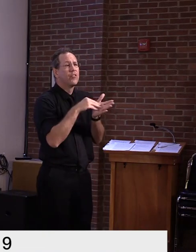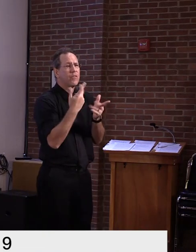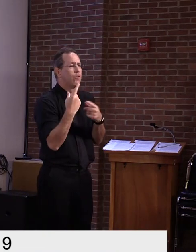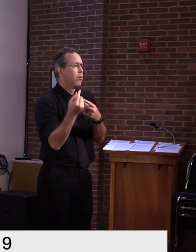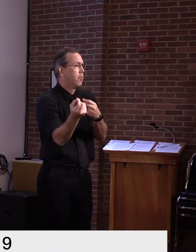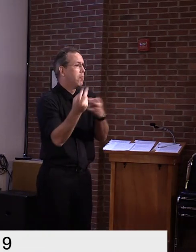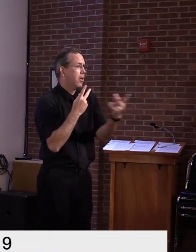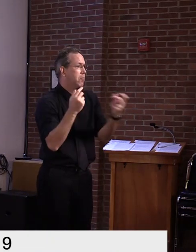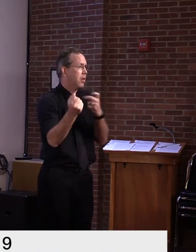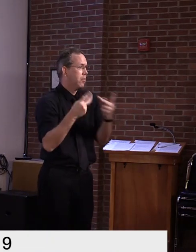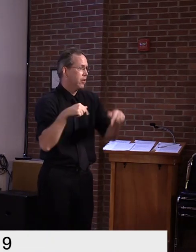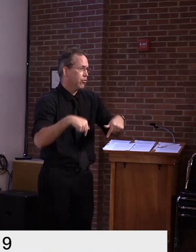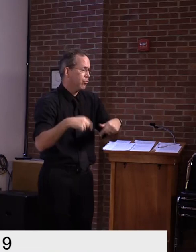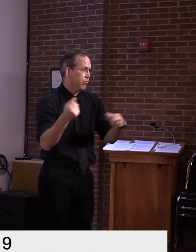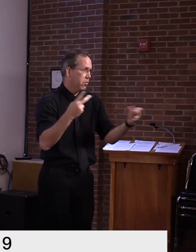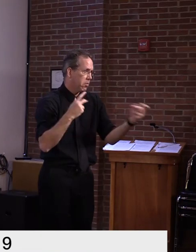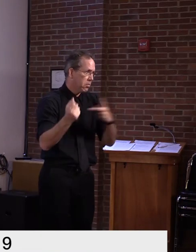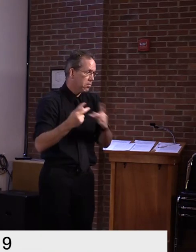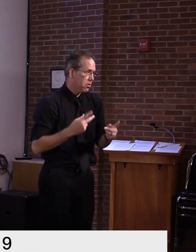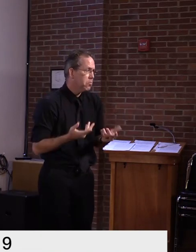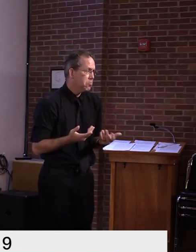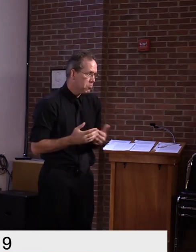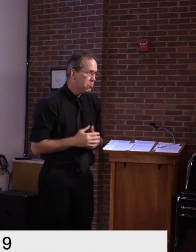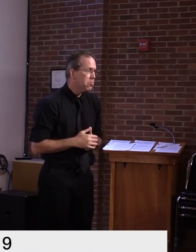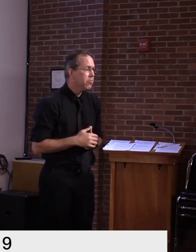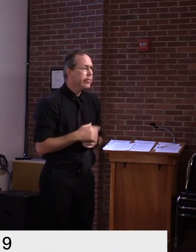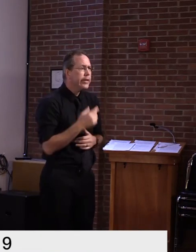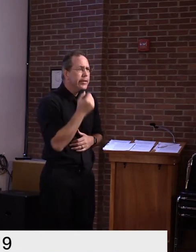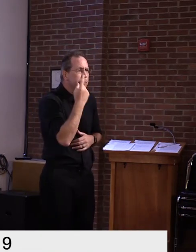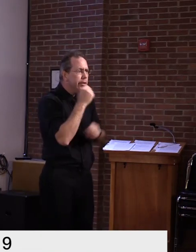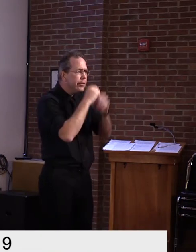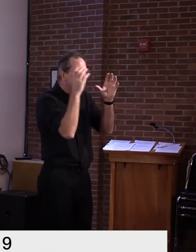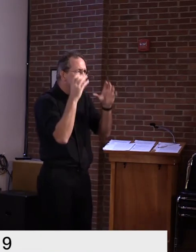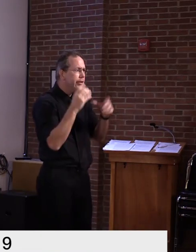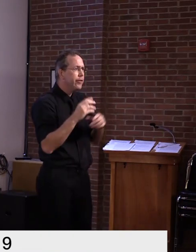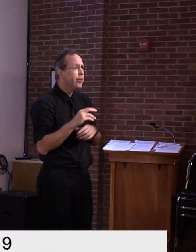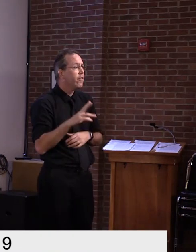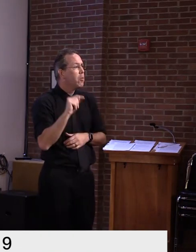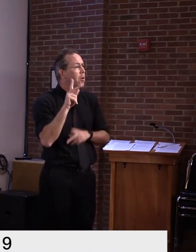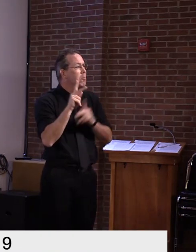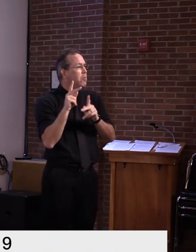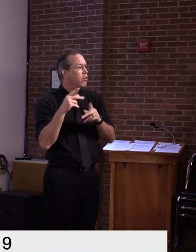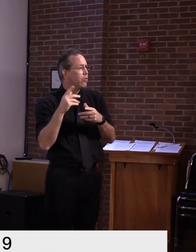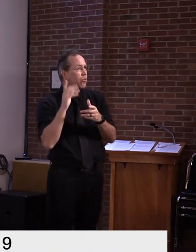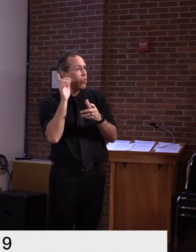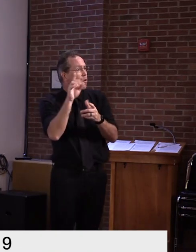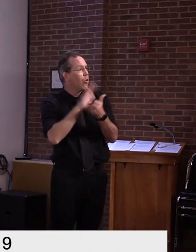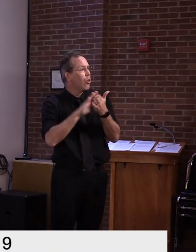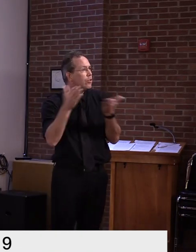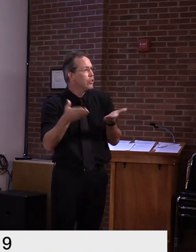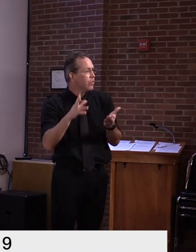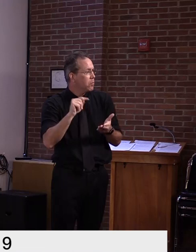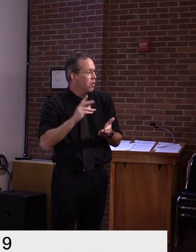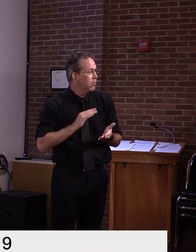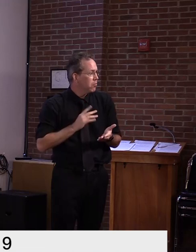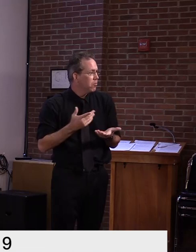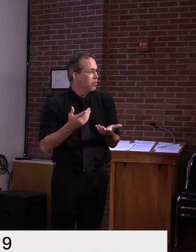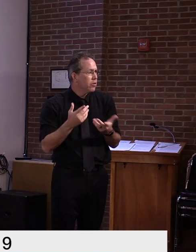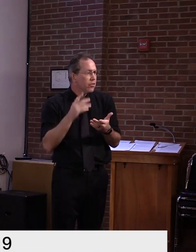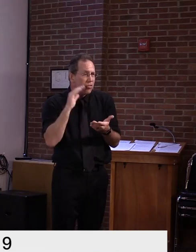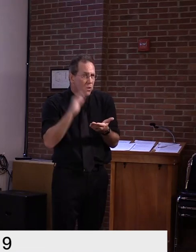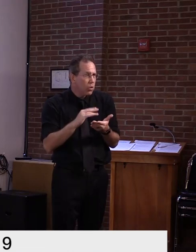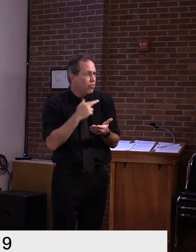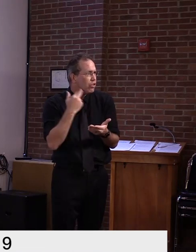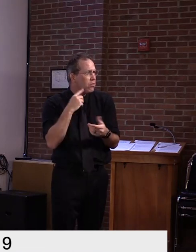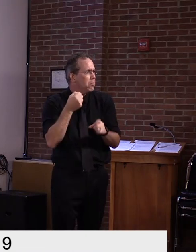from Vermont as having the same type of risk that we all have, and you think of those coming from out of state as maybe having a higher degree of risk, we're already more than